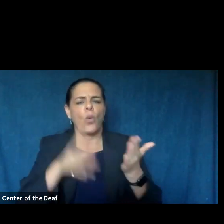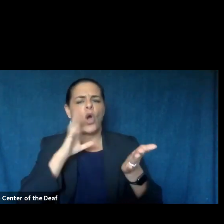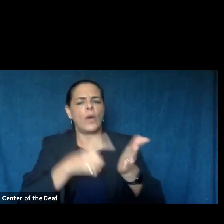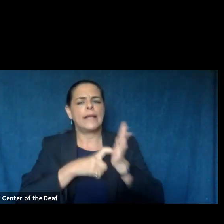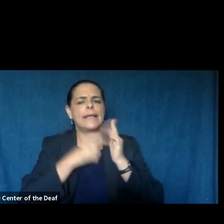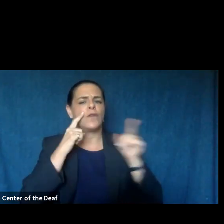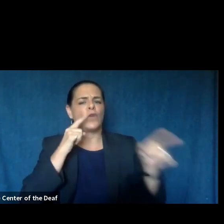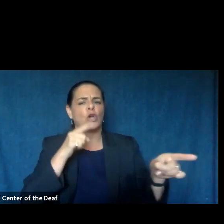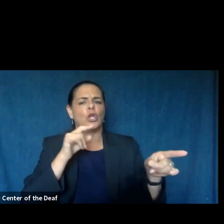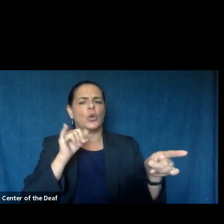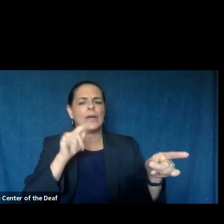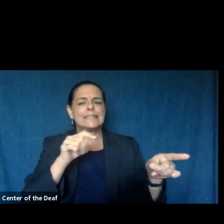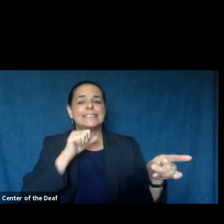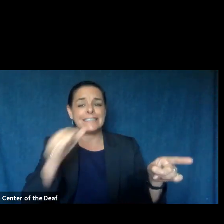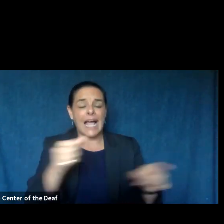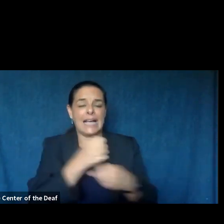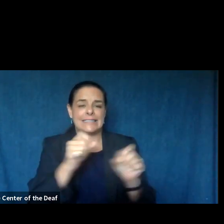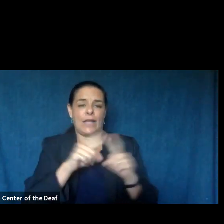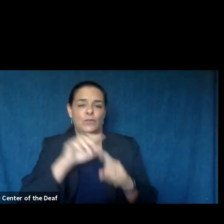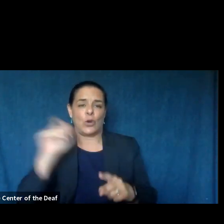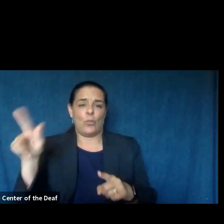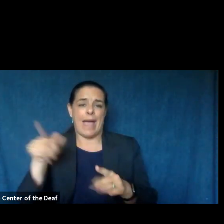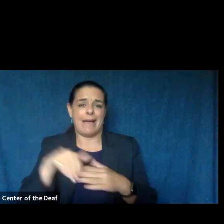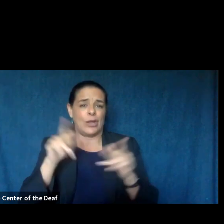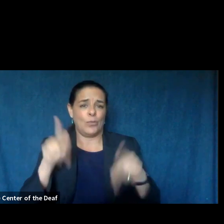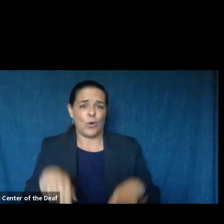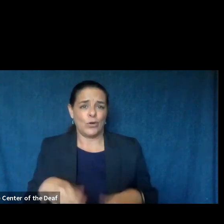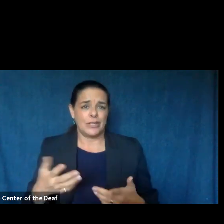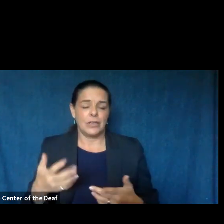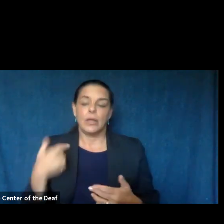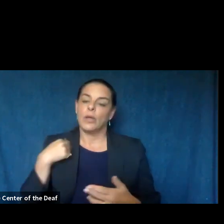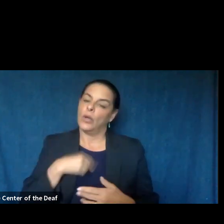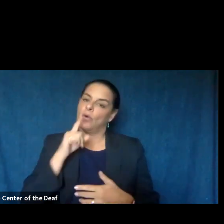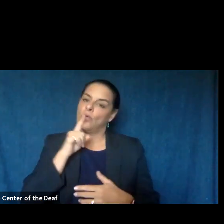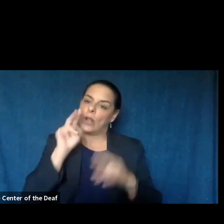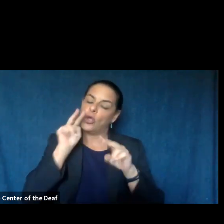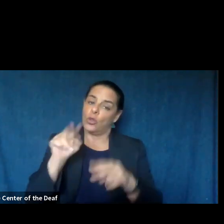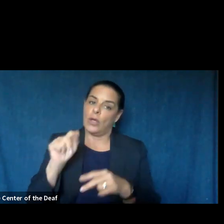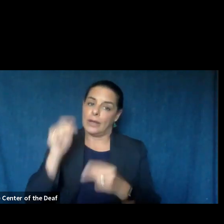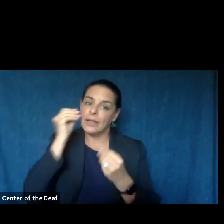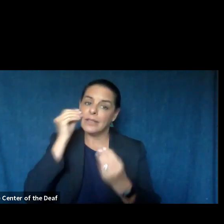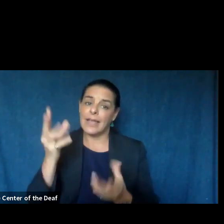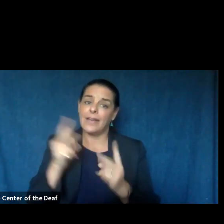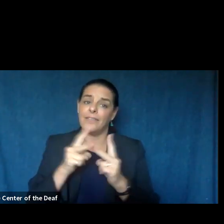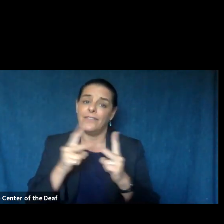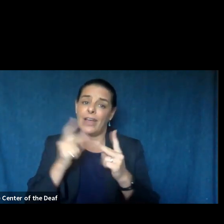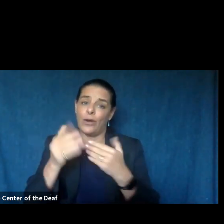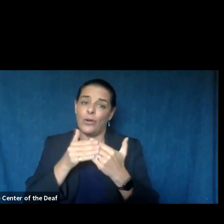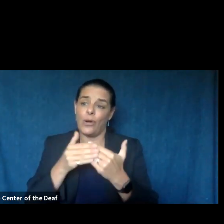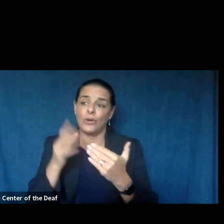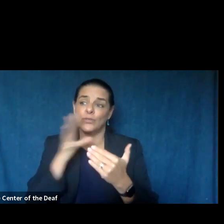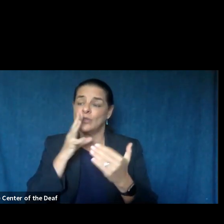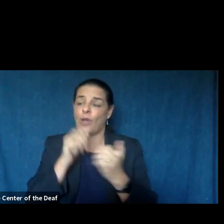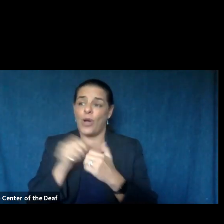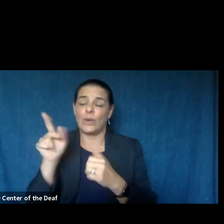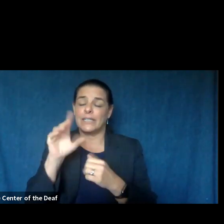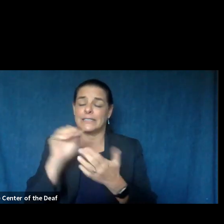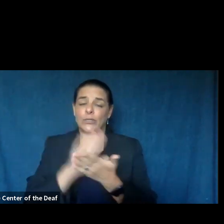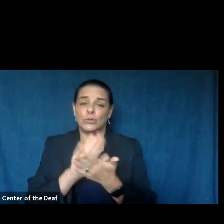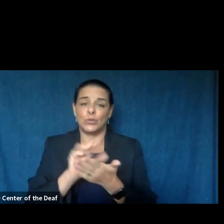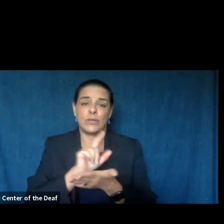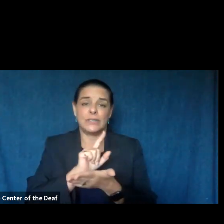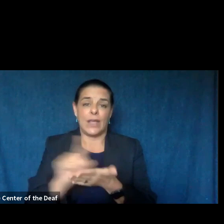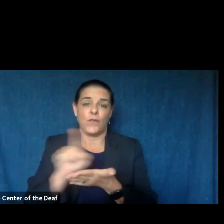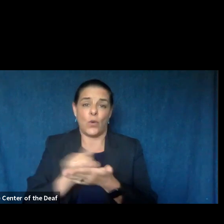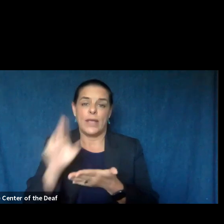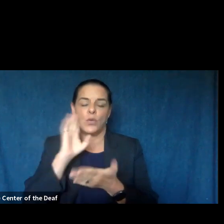isn't safe to go back in person? You know, we're really going to be looking at the data very closely, and we talk to them every week, and we'll make